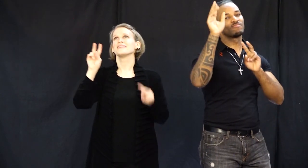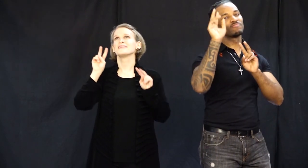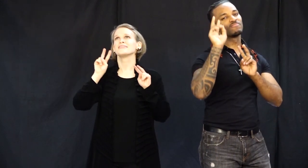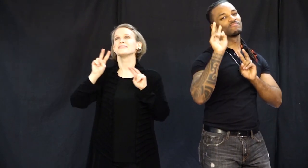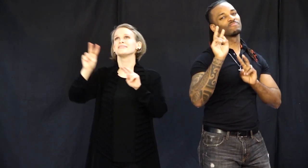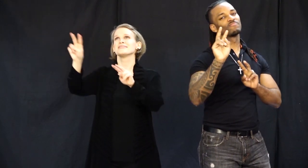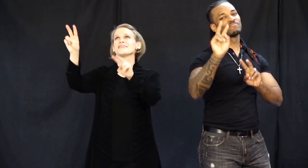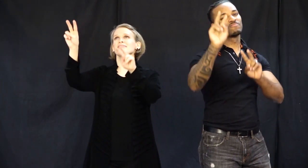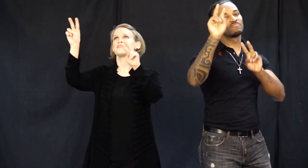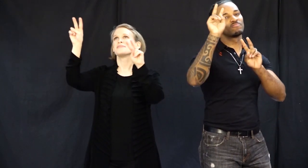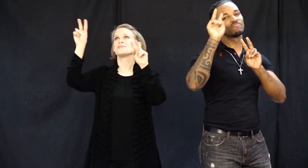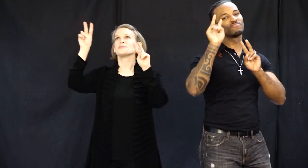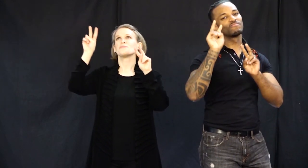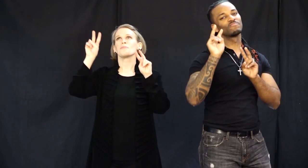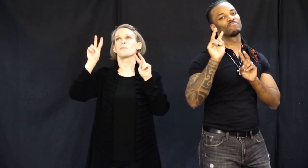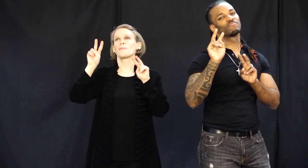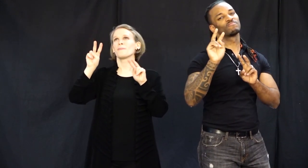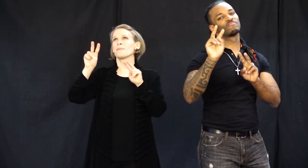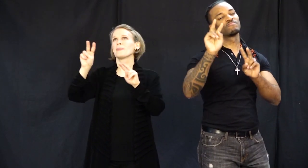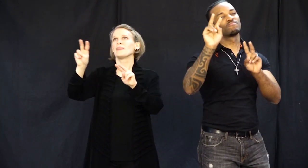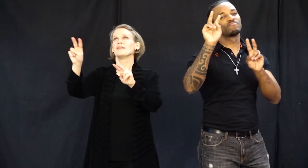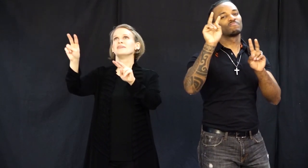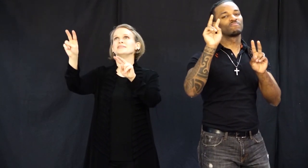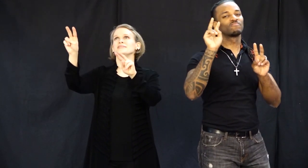Someday, someday.